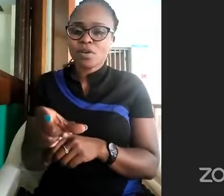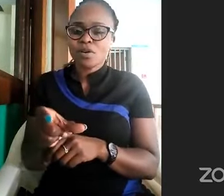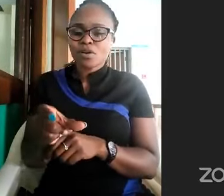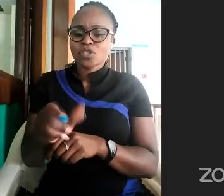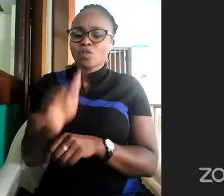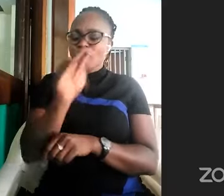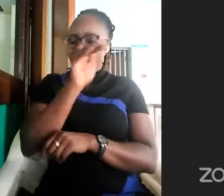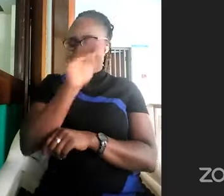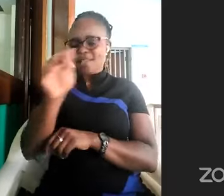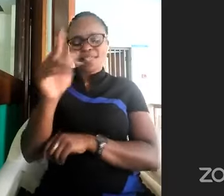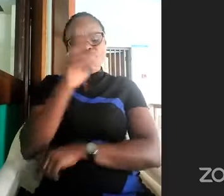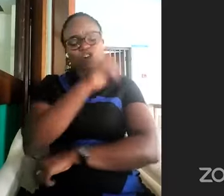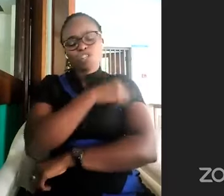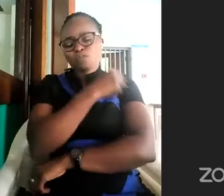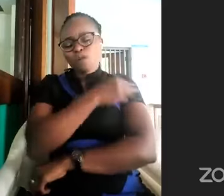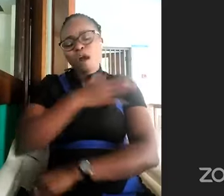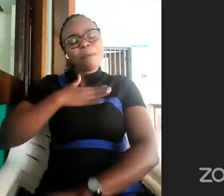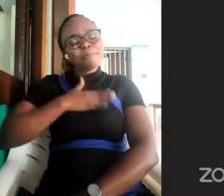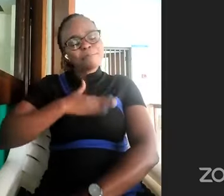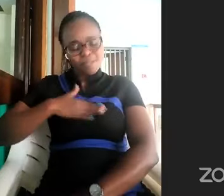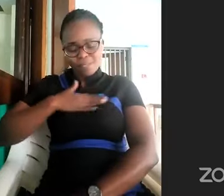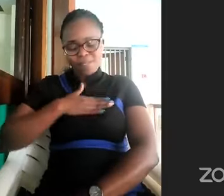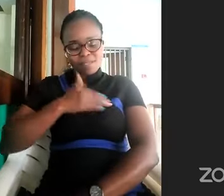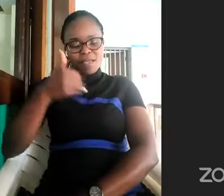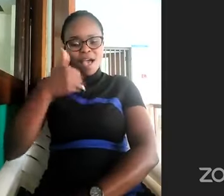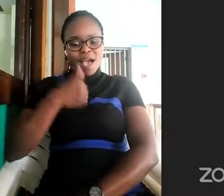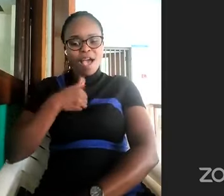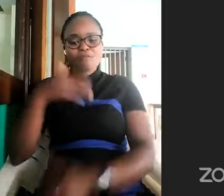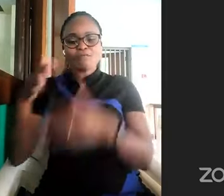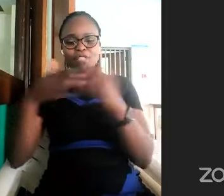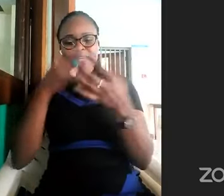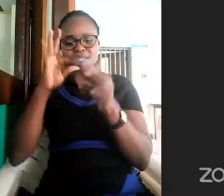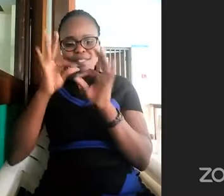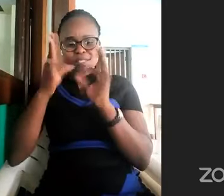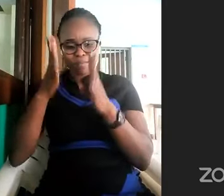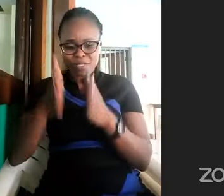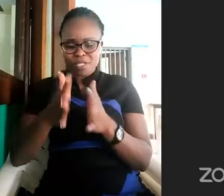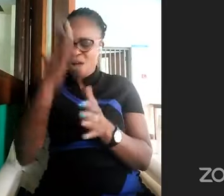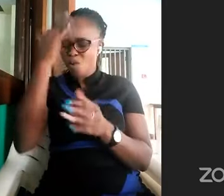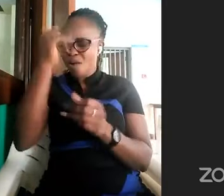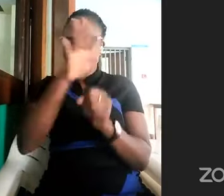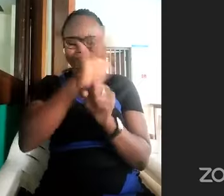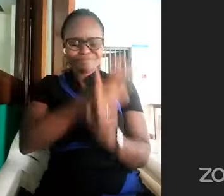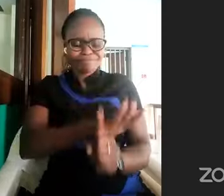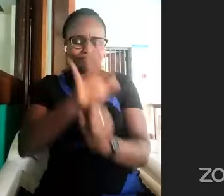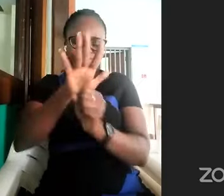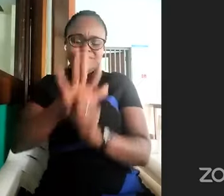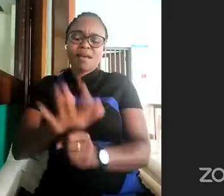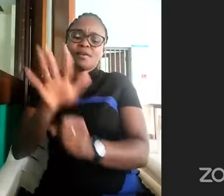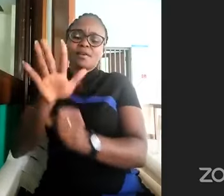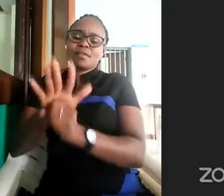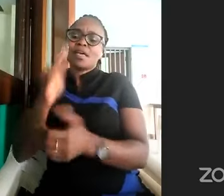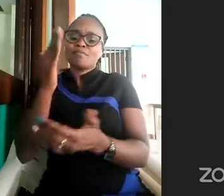interpreter, kwa sababu most of them wanapata shida sana hawa deaf, na ndio wanakosa huduma pia.